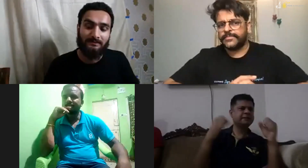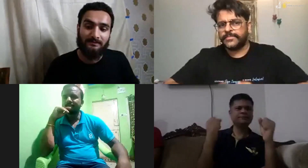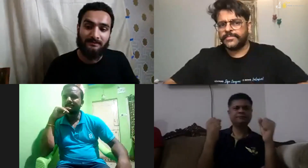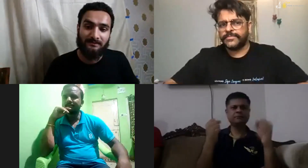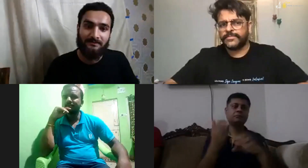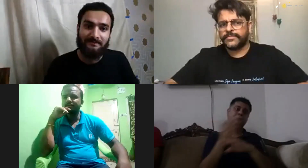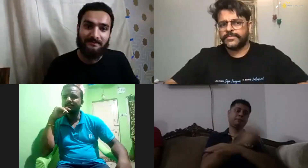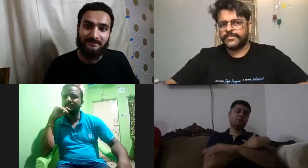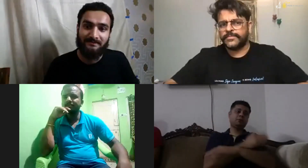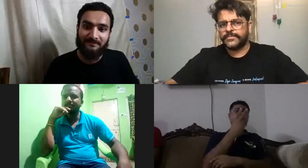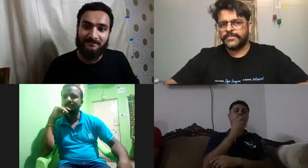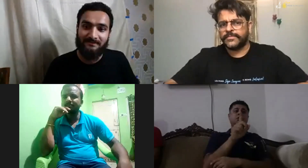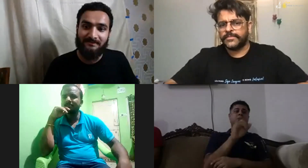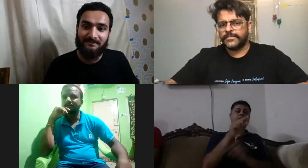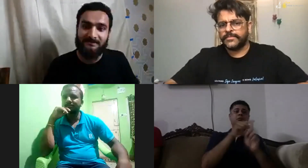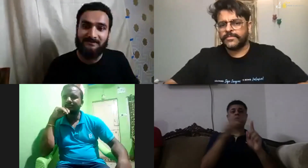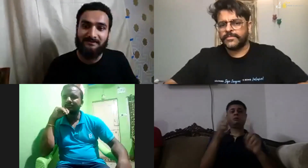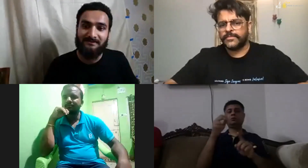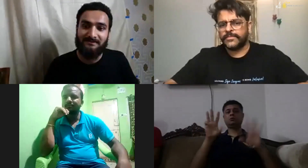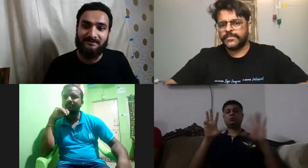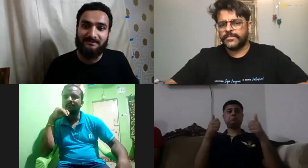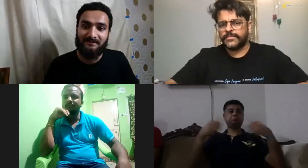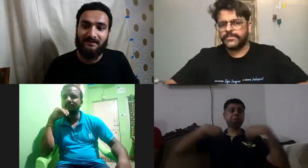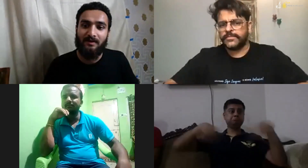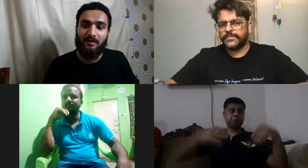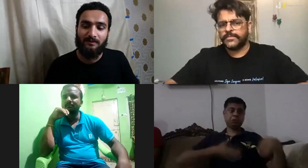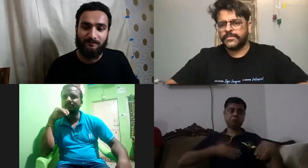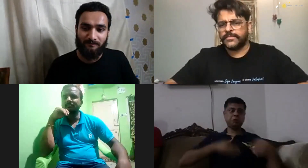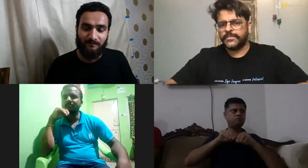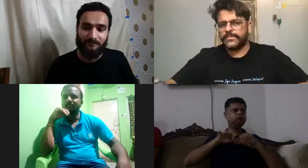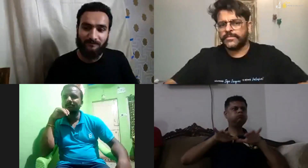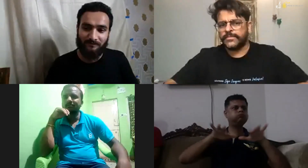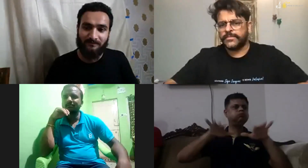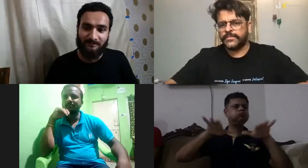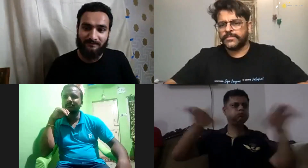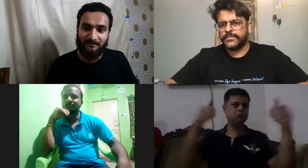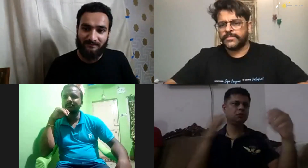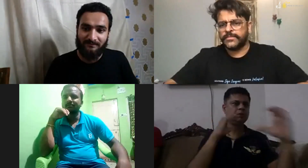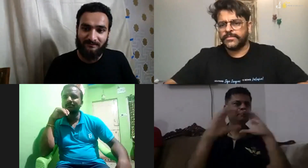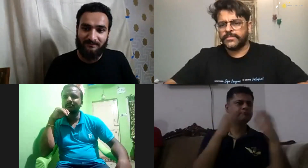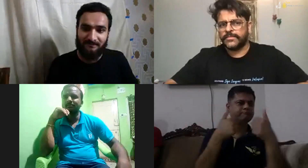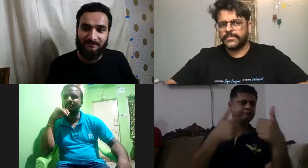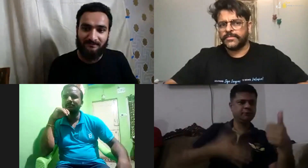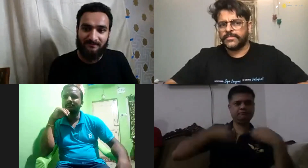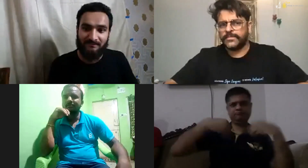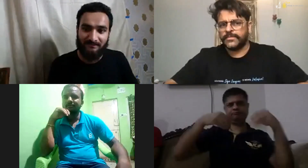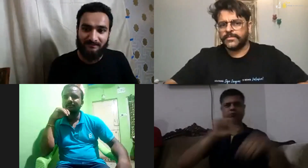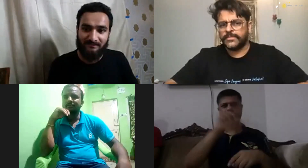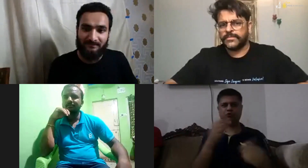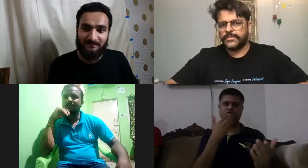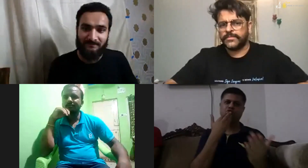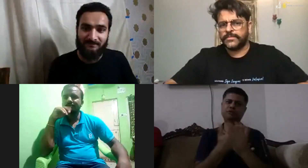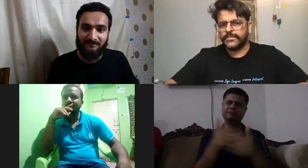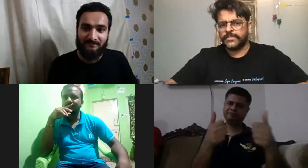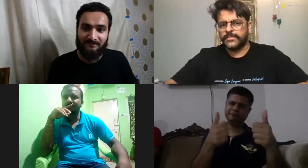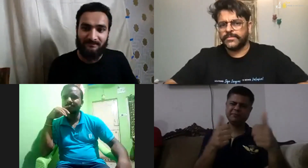of financial crisis was happening, because earlier 2016 to 2018 was great. The sales were great, and we were spreading across very well.